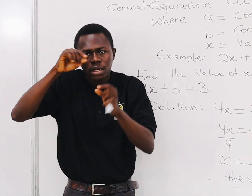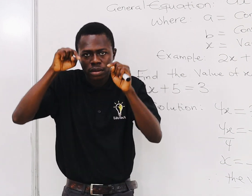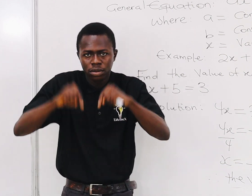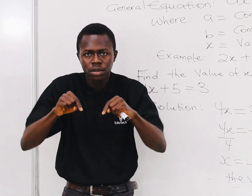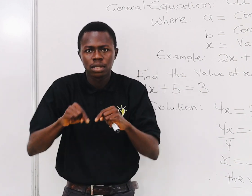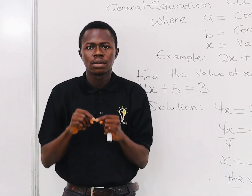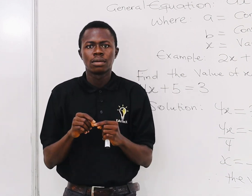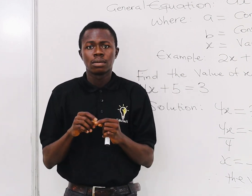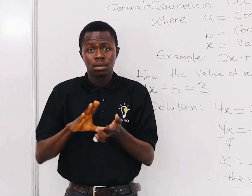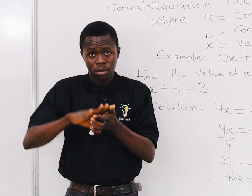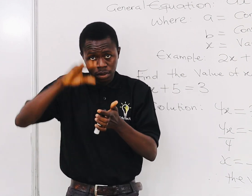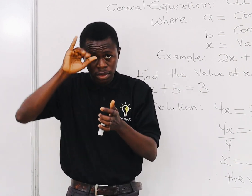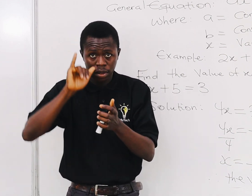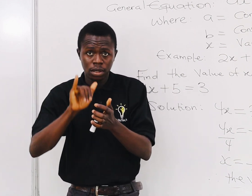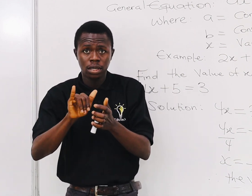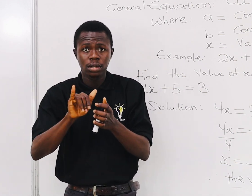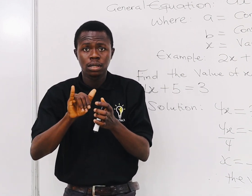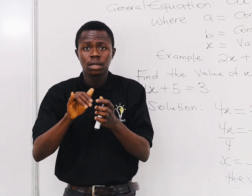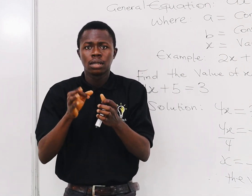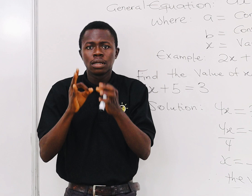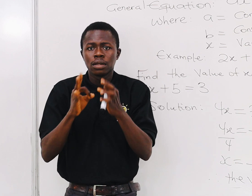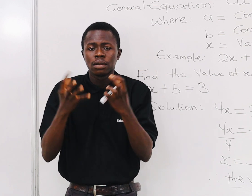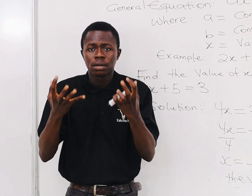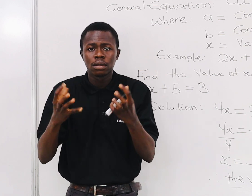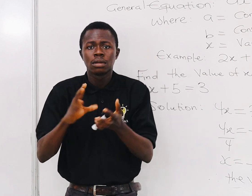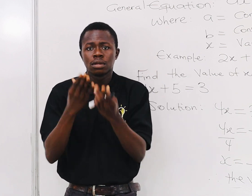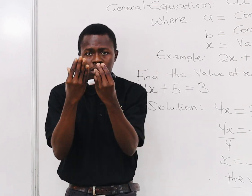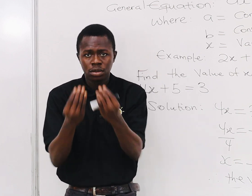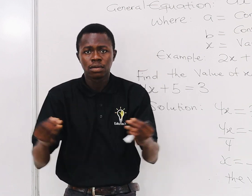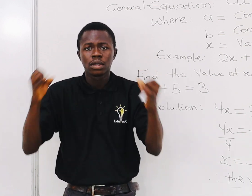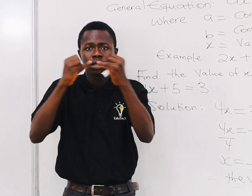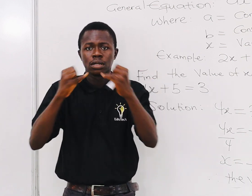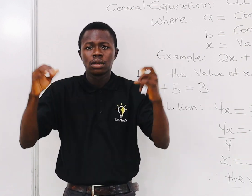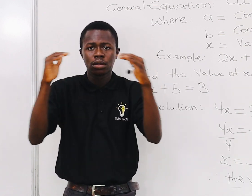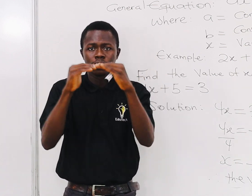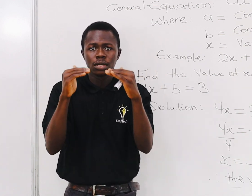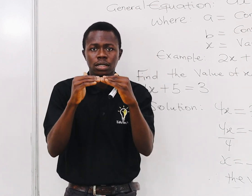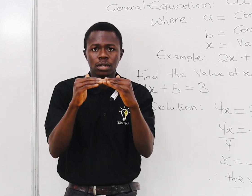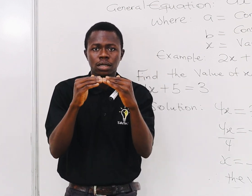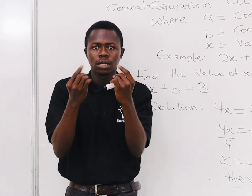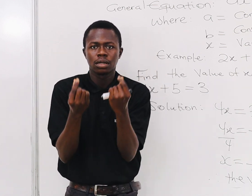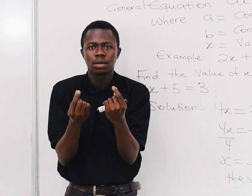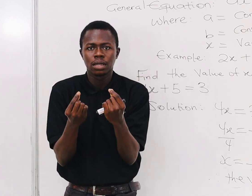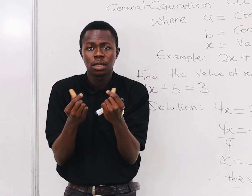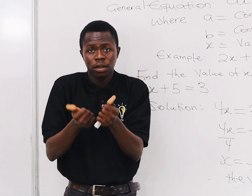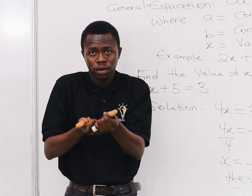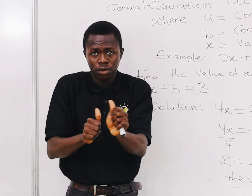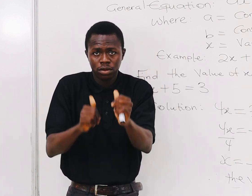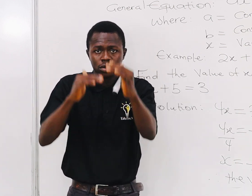So what did we discuss today? We learned that if you want to solve a linear equation,